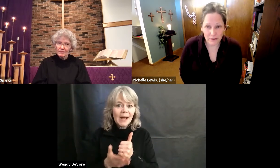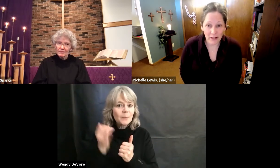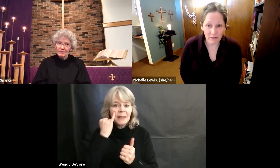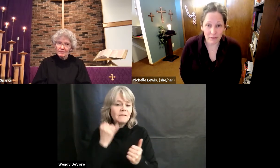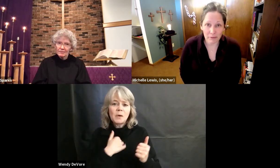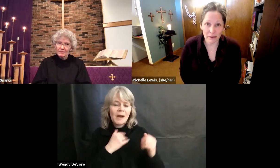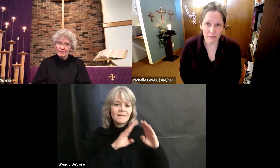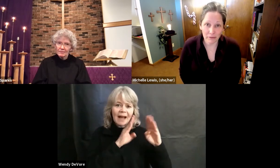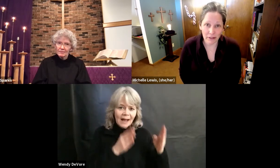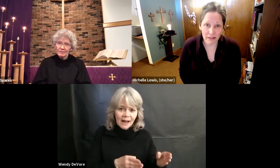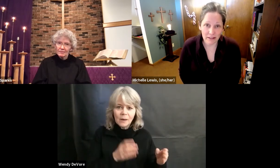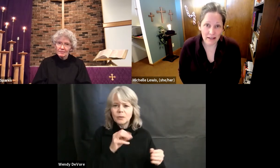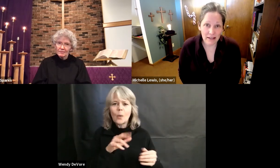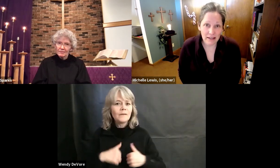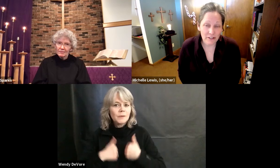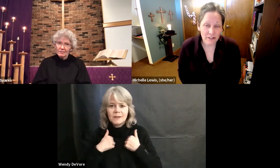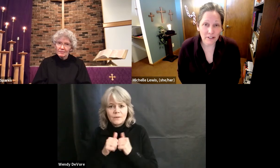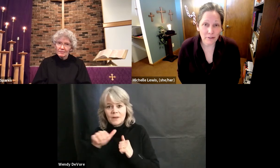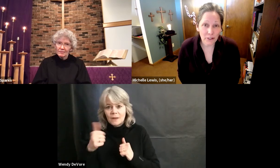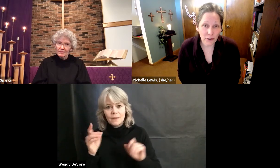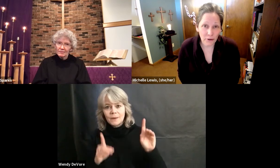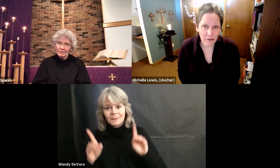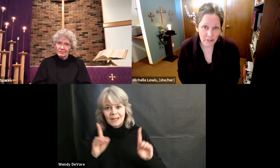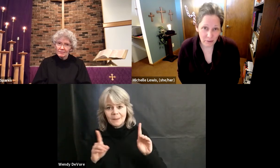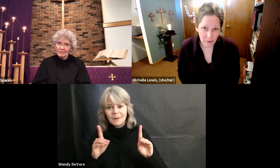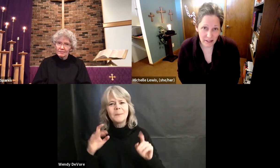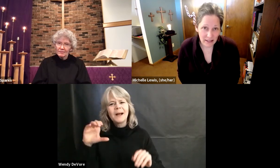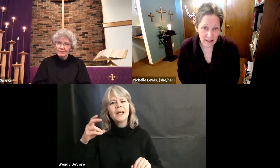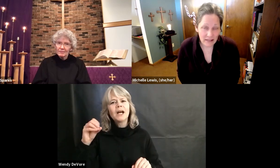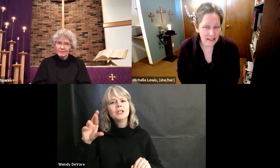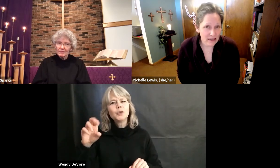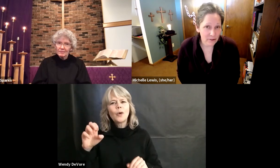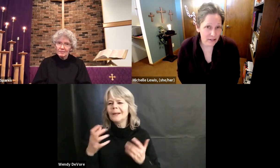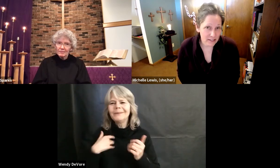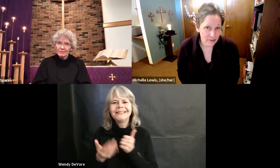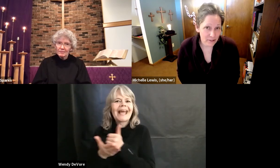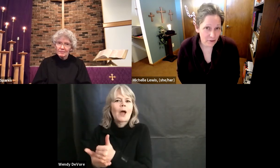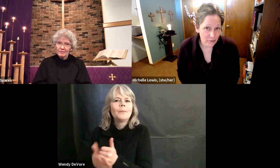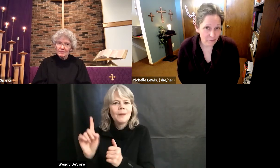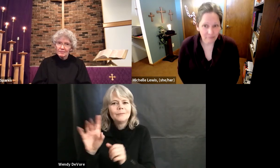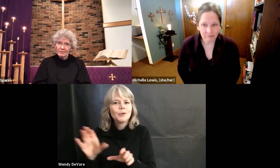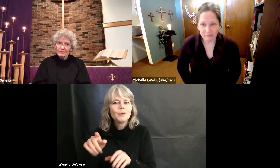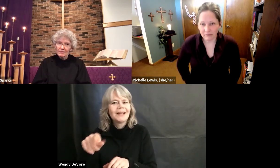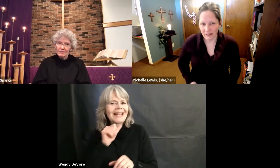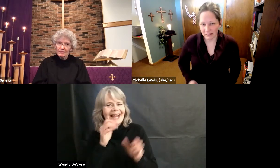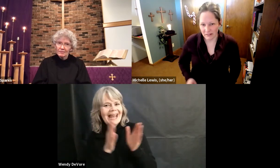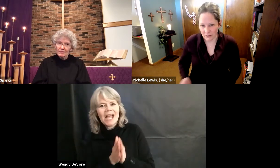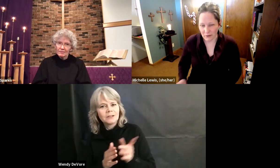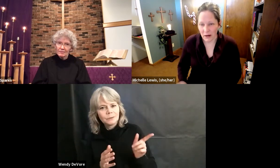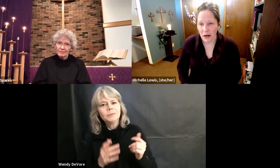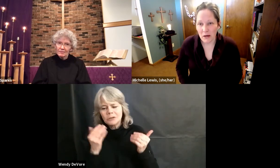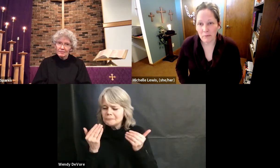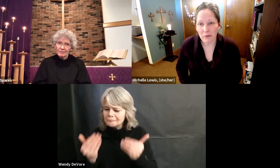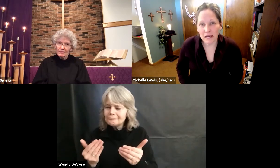house or you don't have other people that you live with, just do a chore for someone that they don't ask you to do.